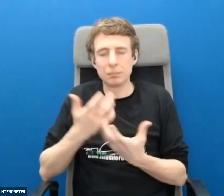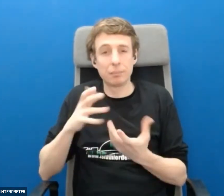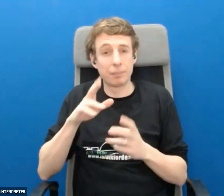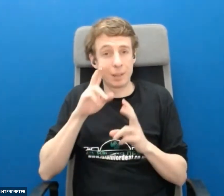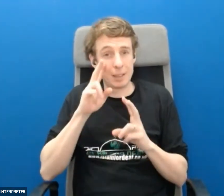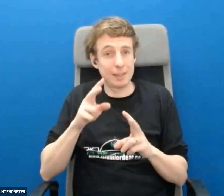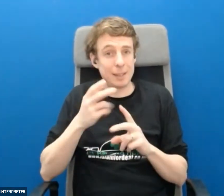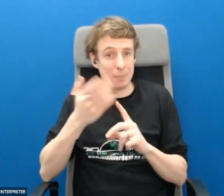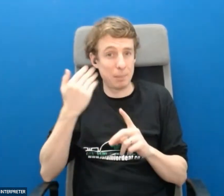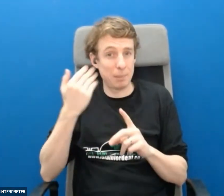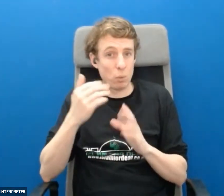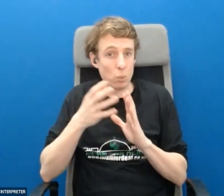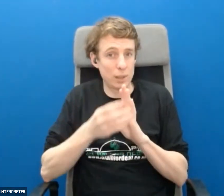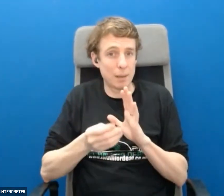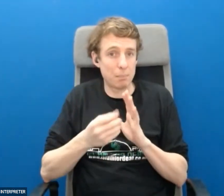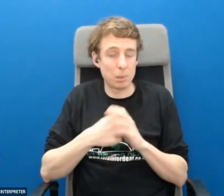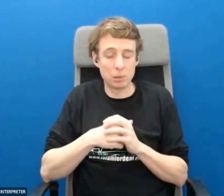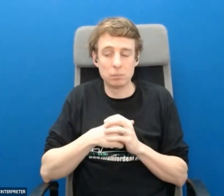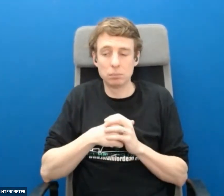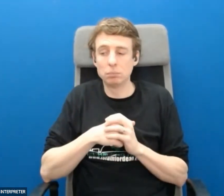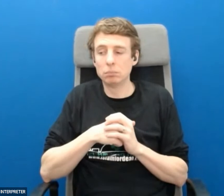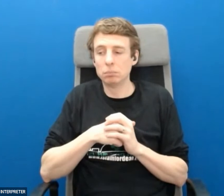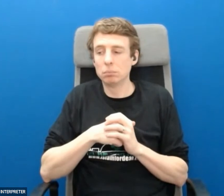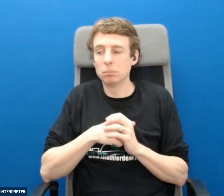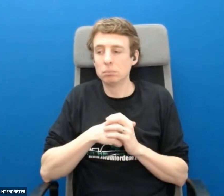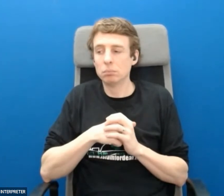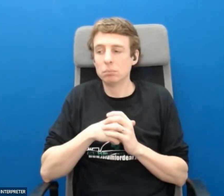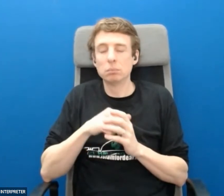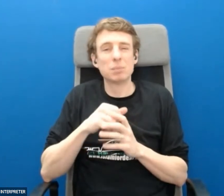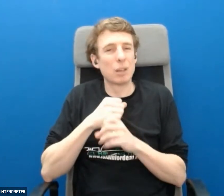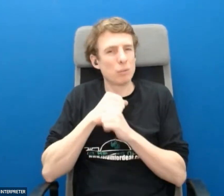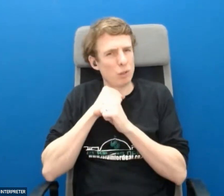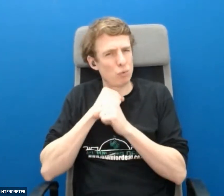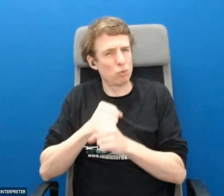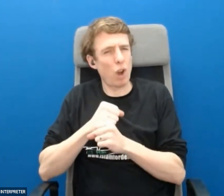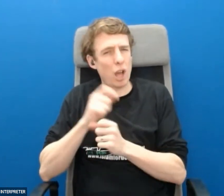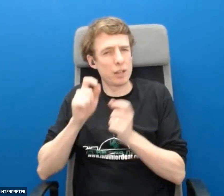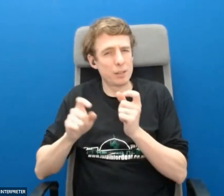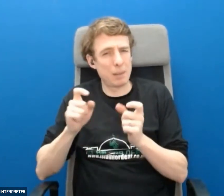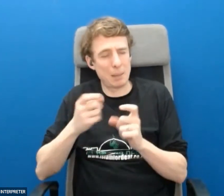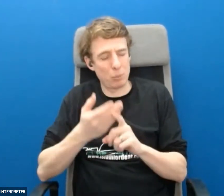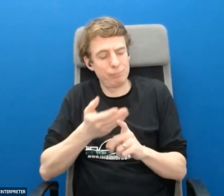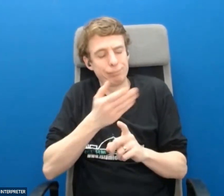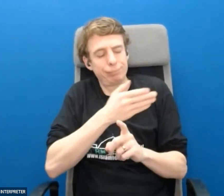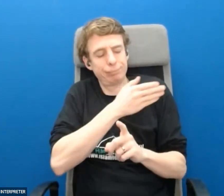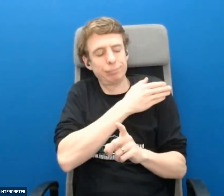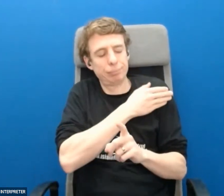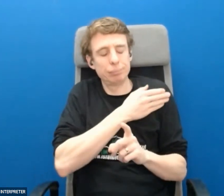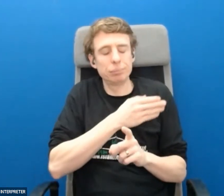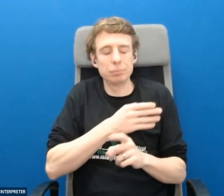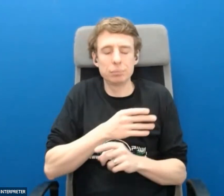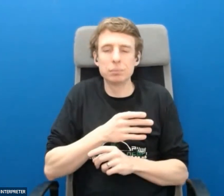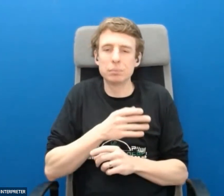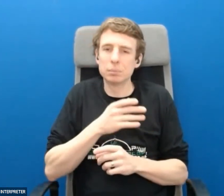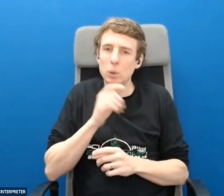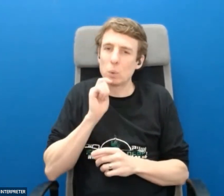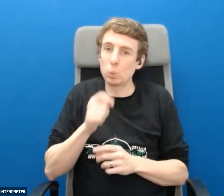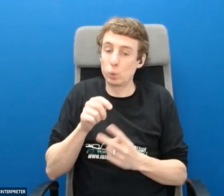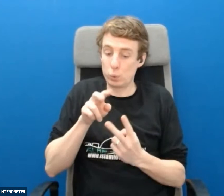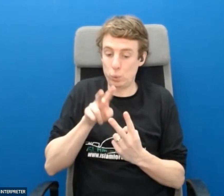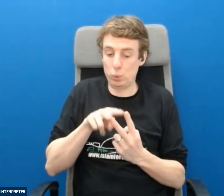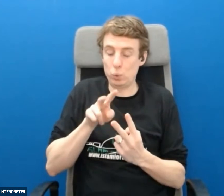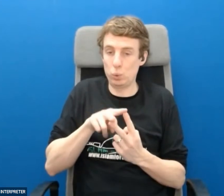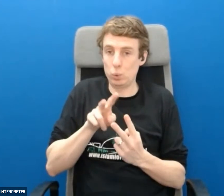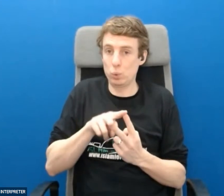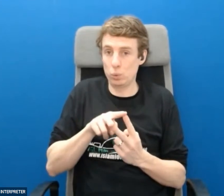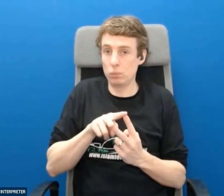the righteous people who came before us, they used to worship Allah the Most High upon these two principles, not just one.